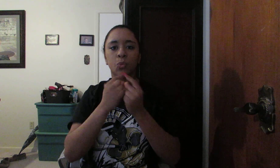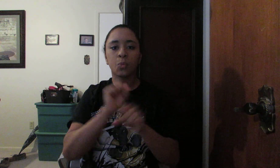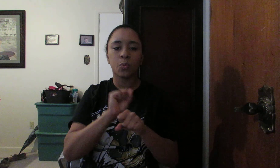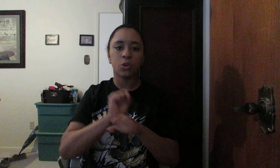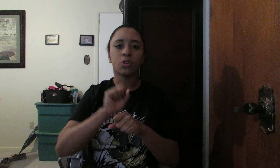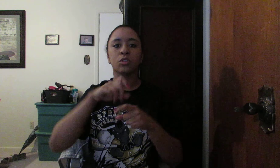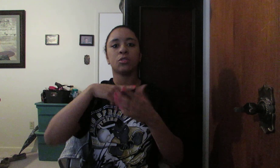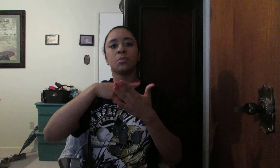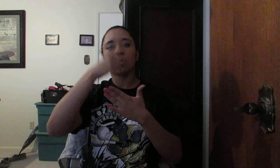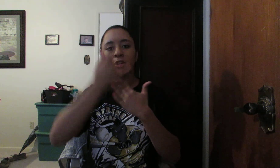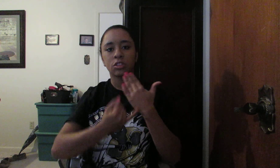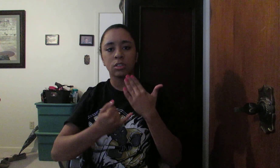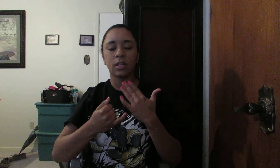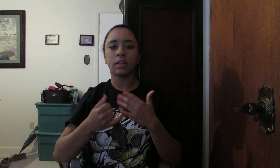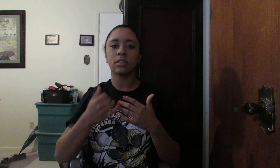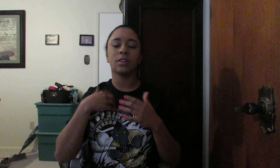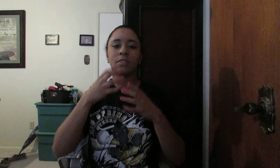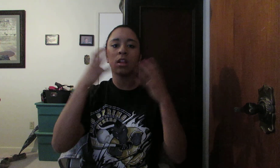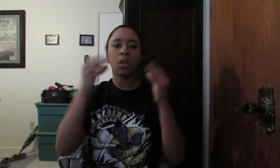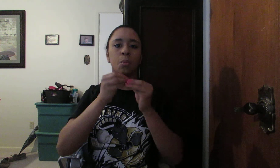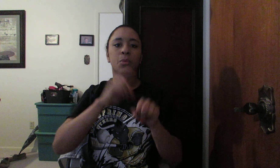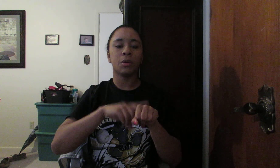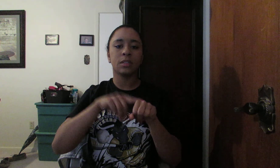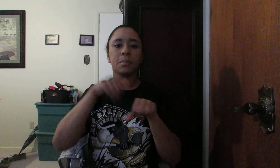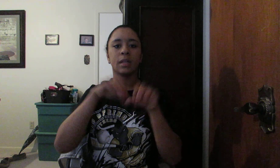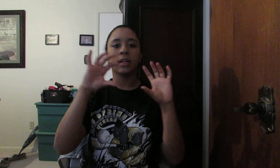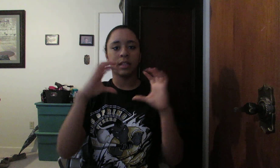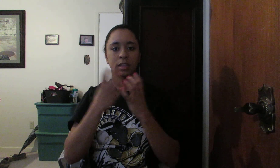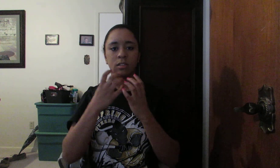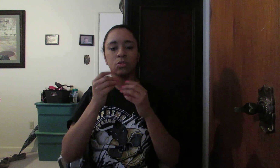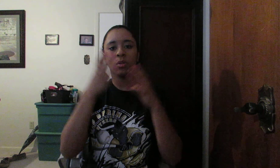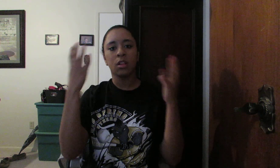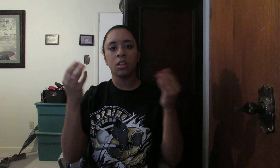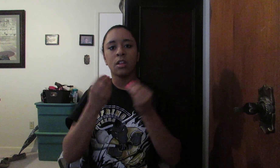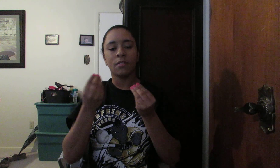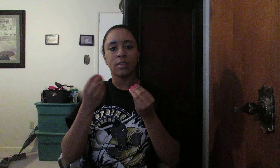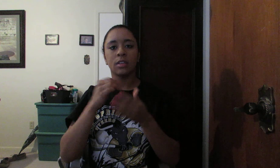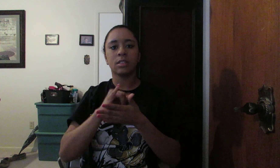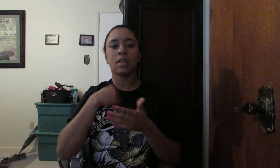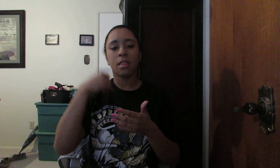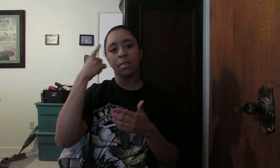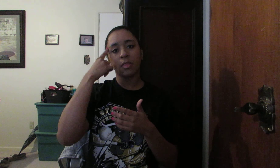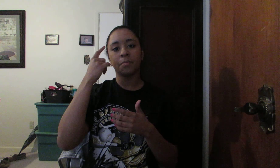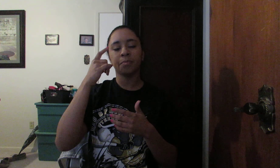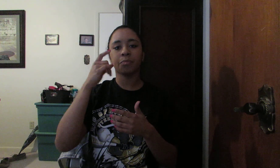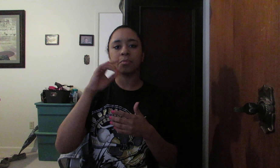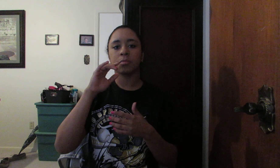some projects. We're going to have a lot more time in class to do lots of the things that I think we're going to be able to show much